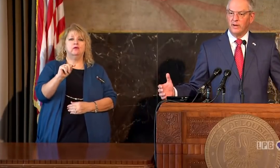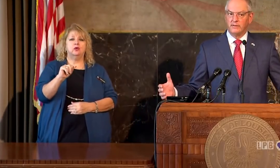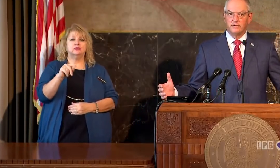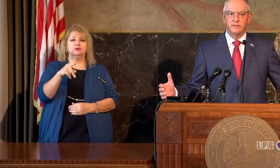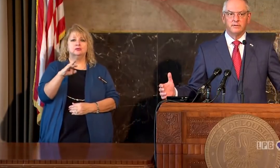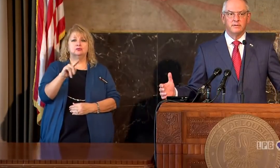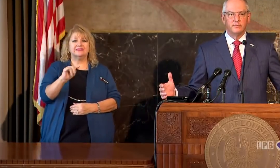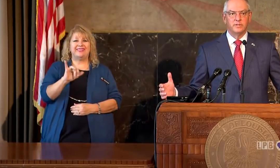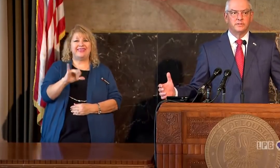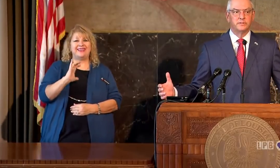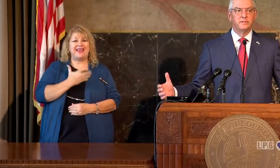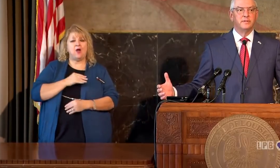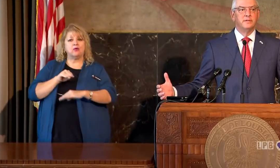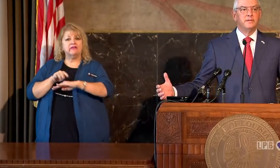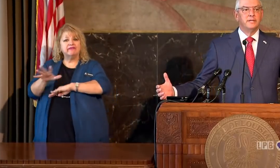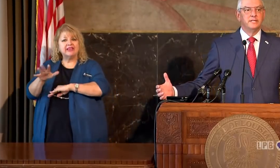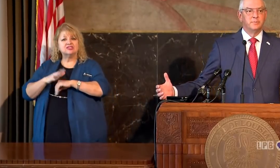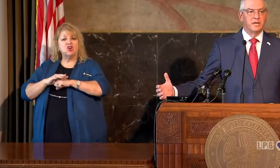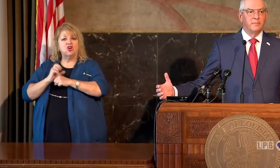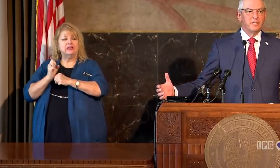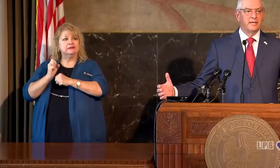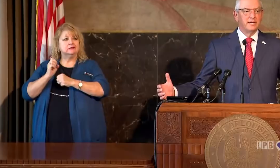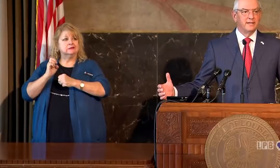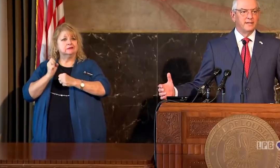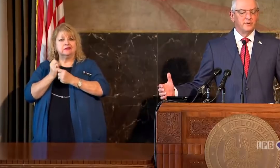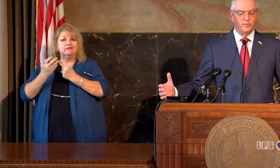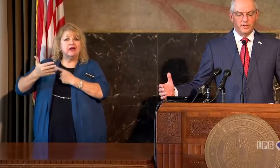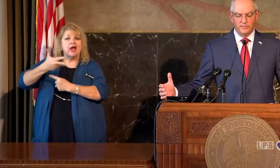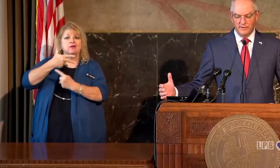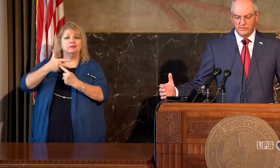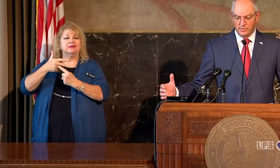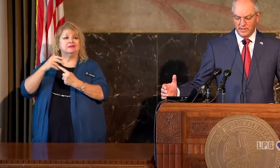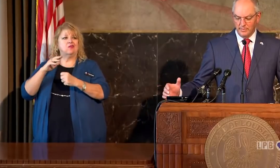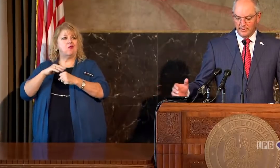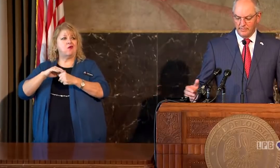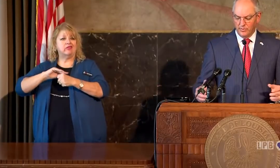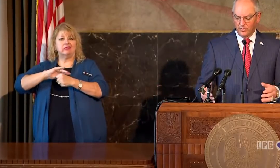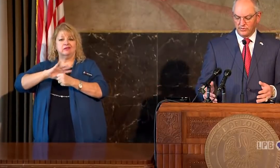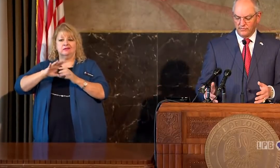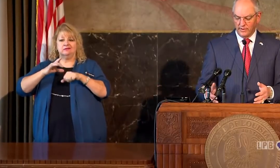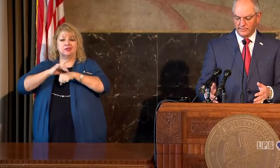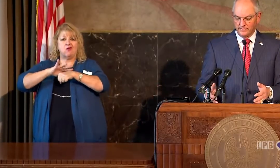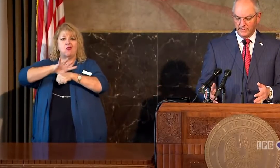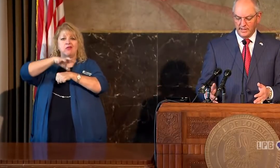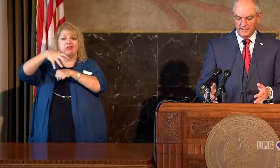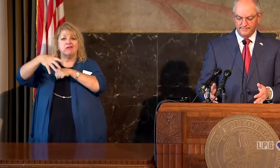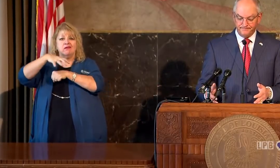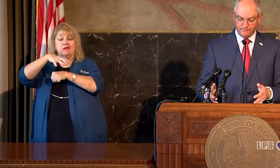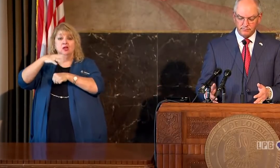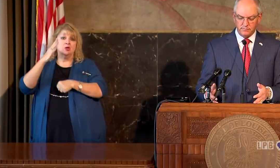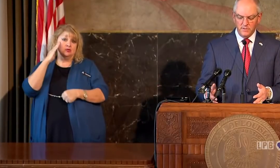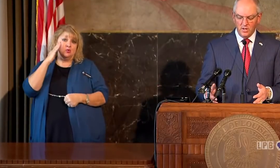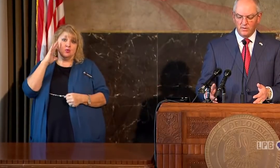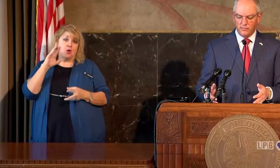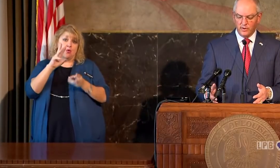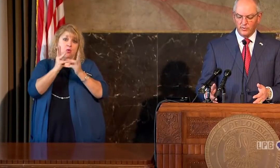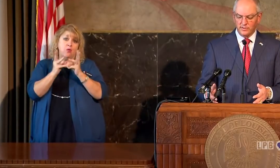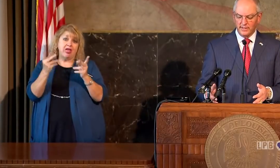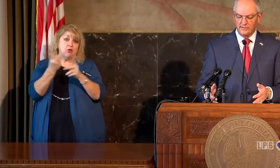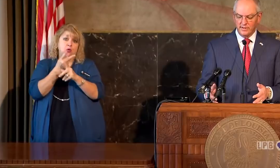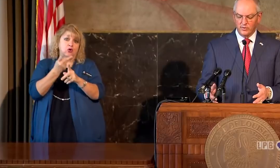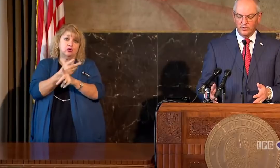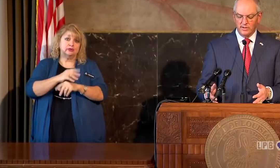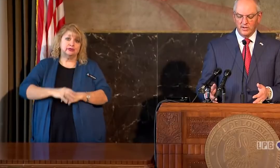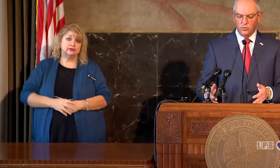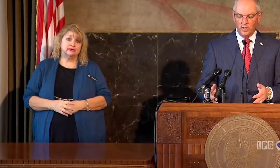to the weather, which is becoming, the weather events are becoming more severe and the